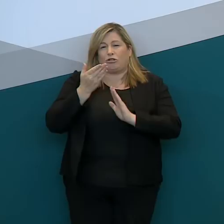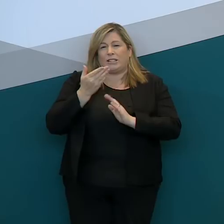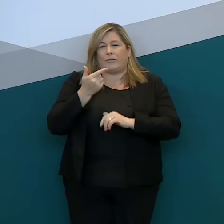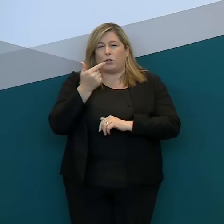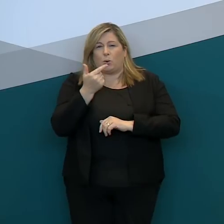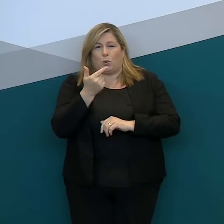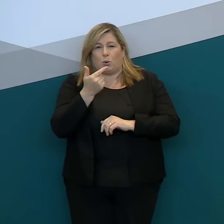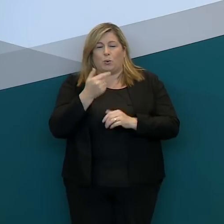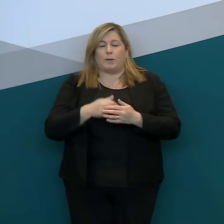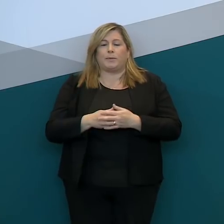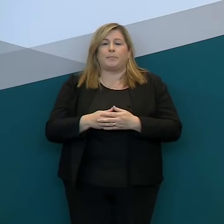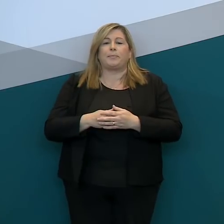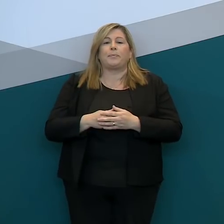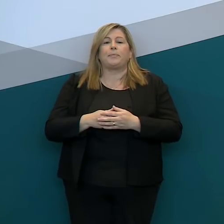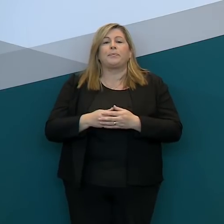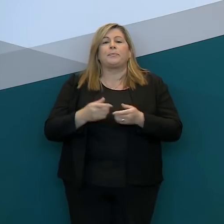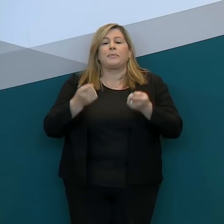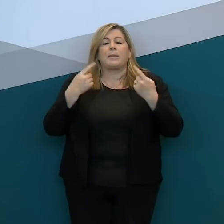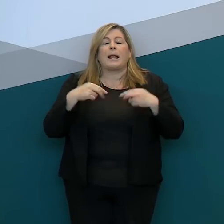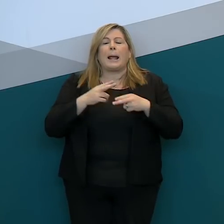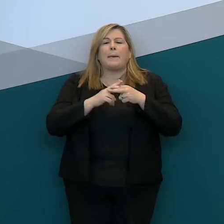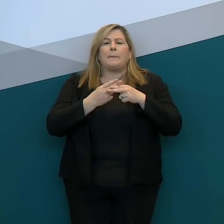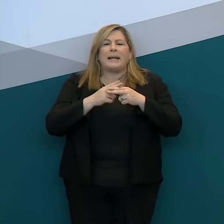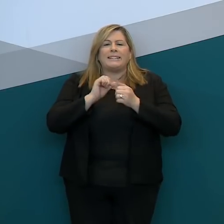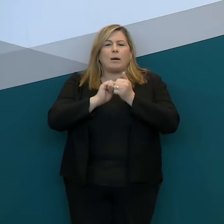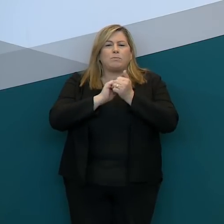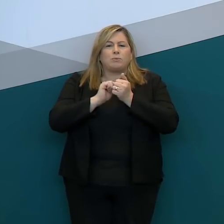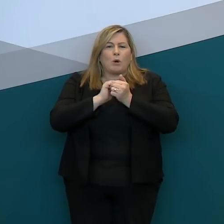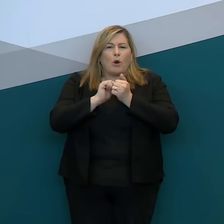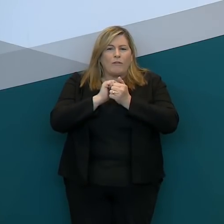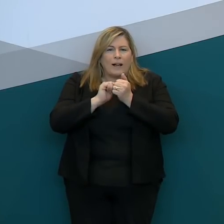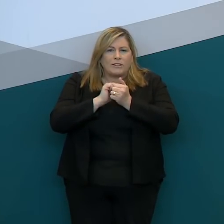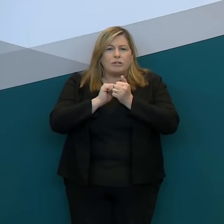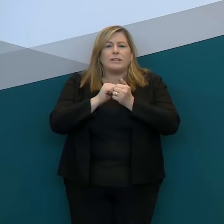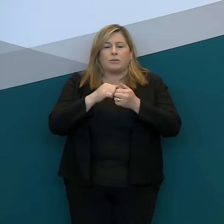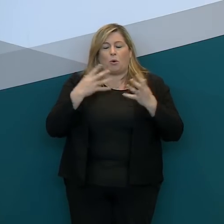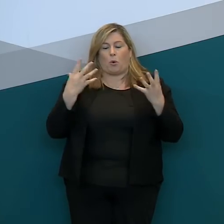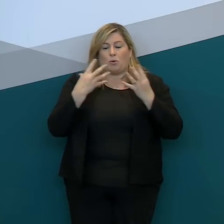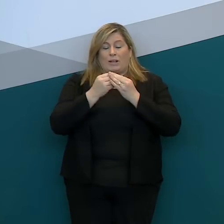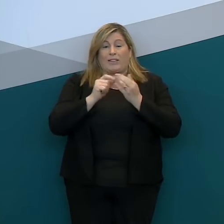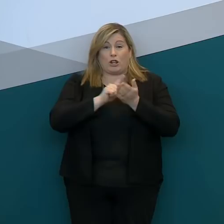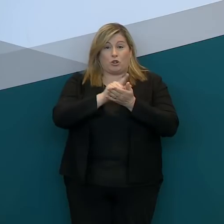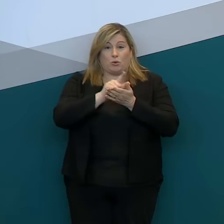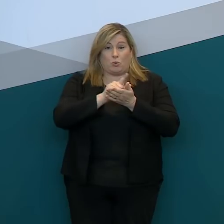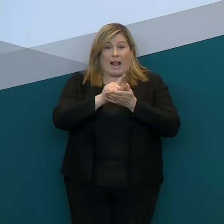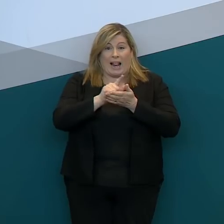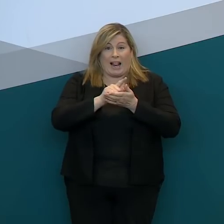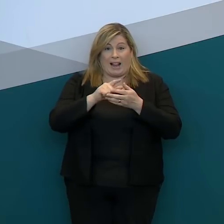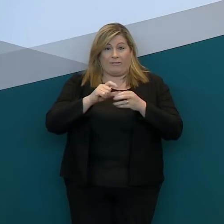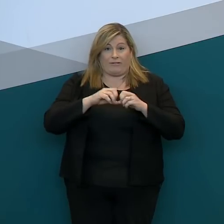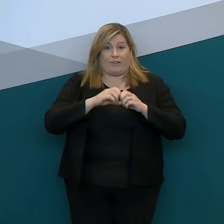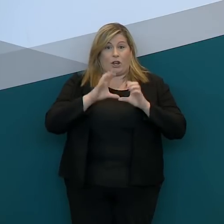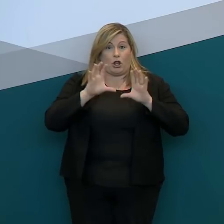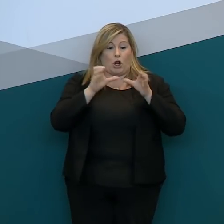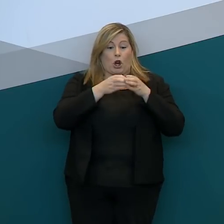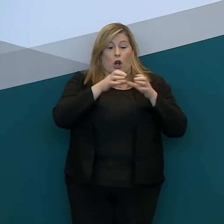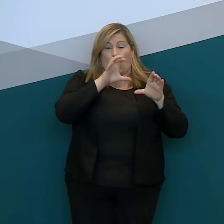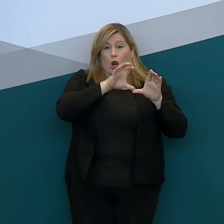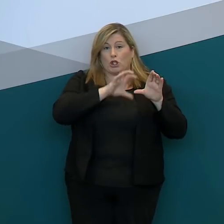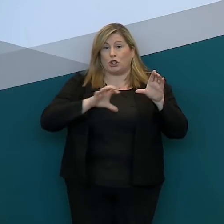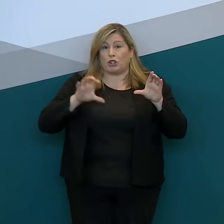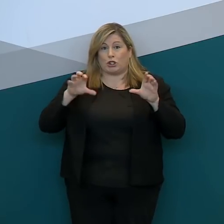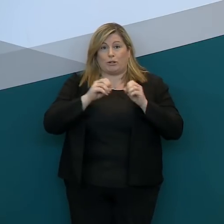then in respect of meat processing plants, we now have a total of 12 clusters reported. That's an increase of 2, accounting for 500